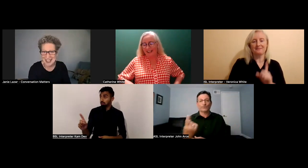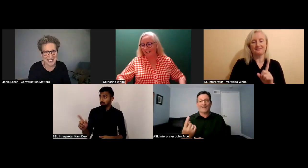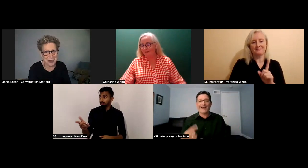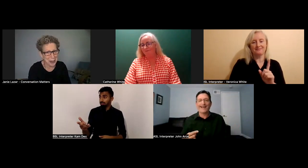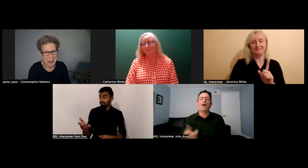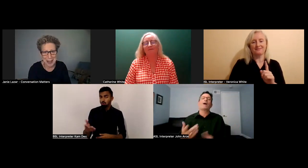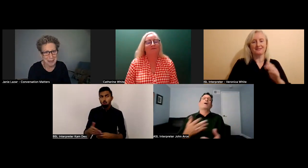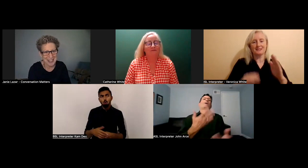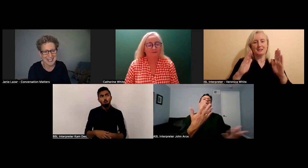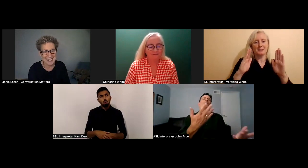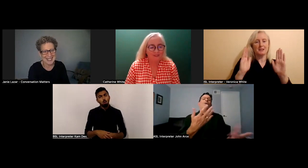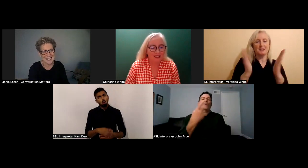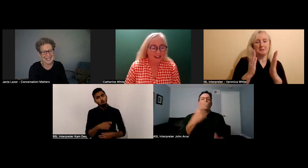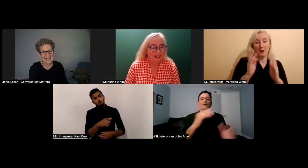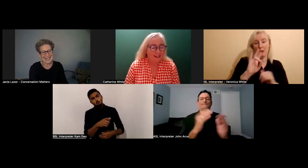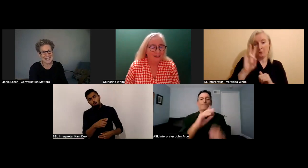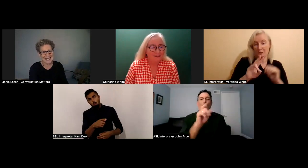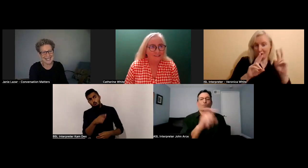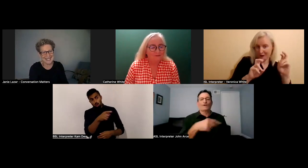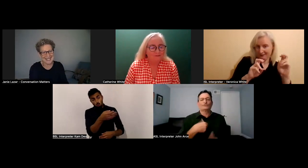Okay. You know me.